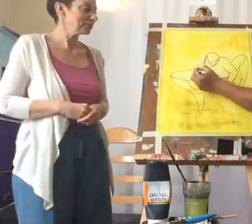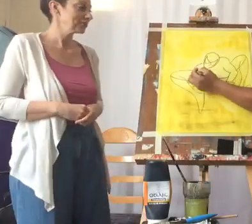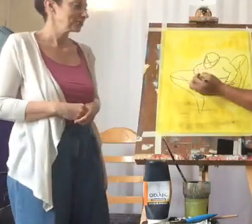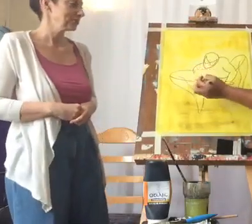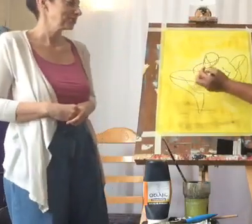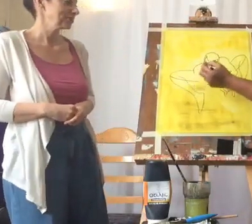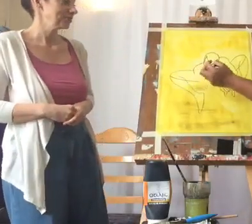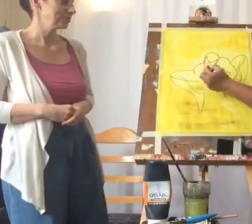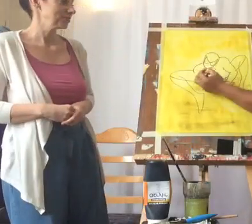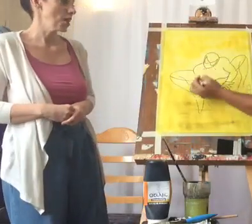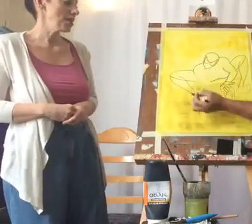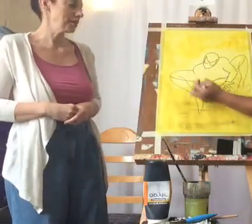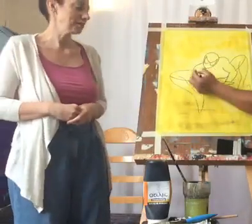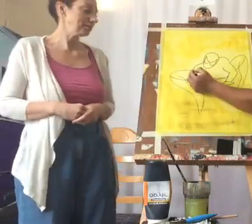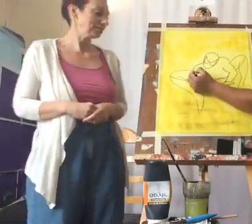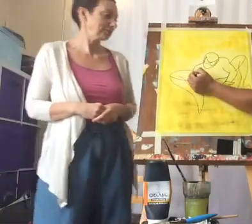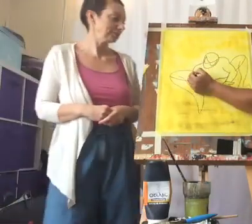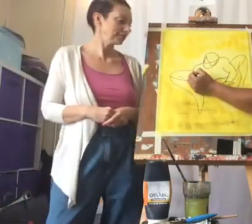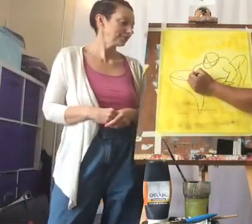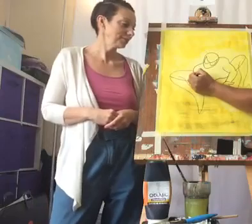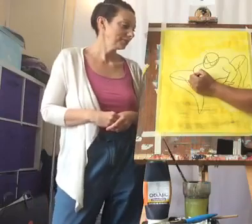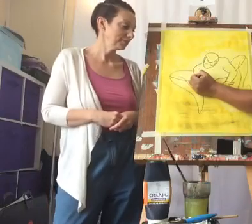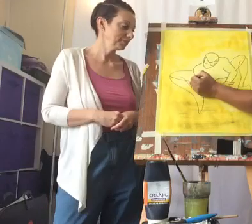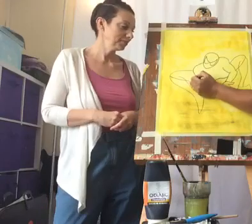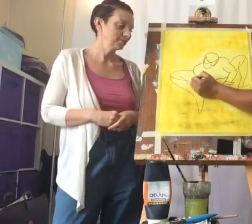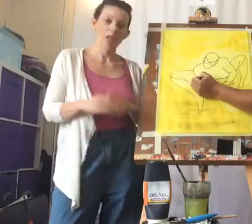over. So I never think I say. Oh yeah.